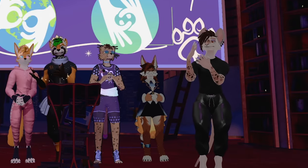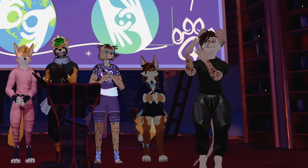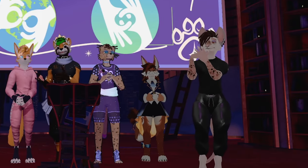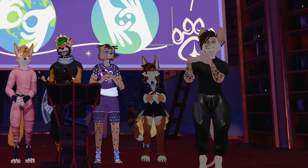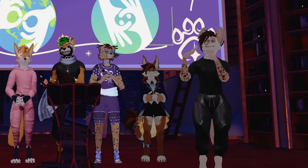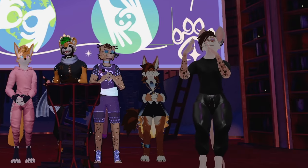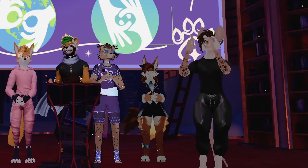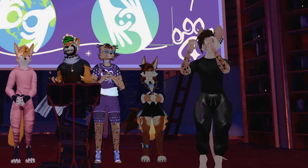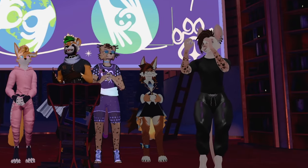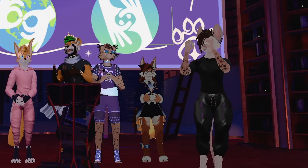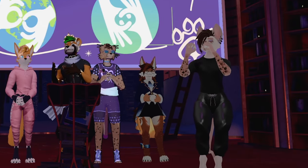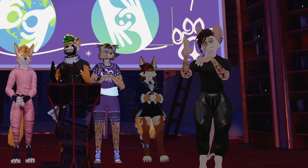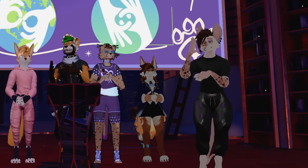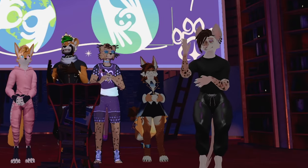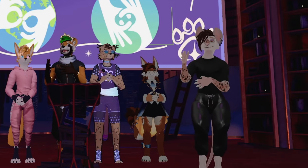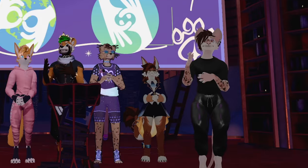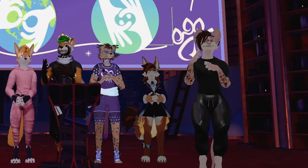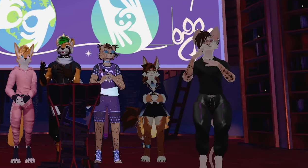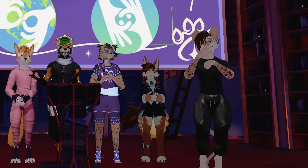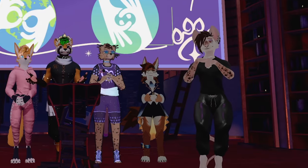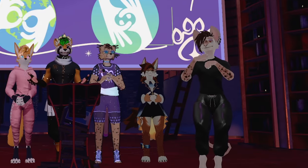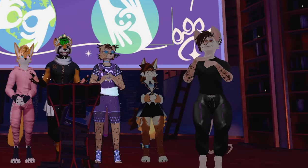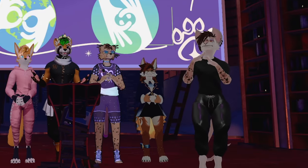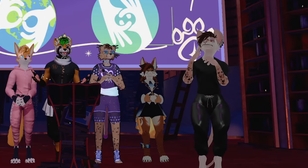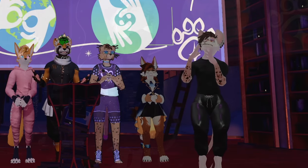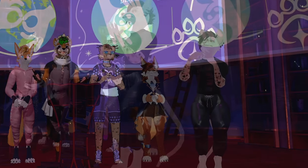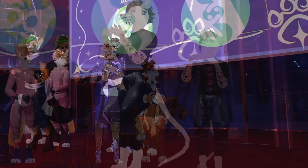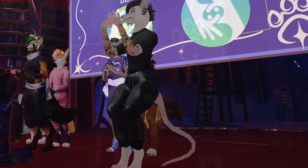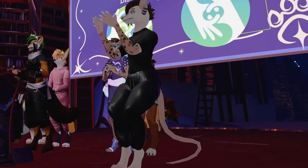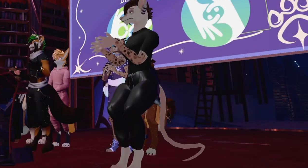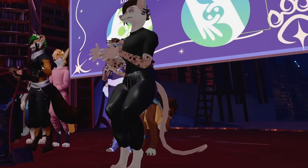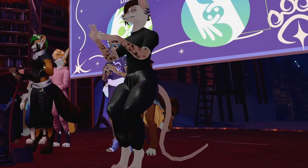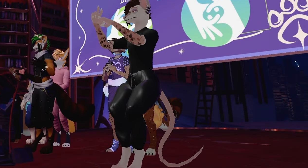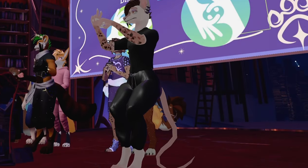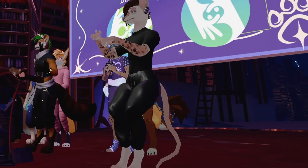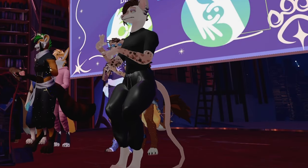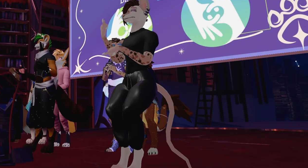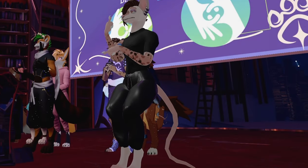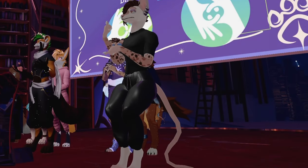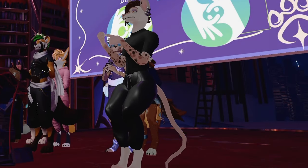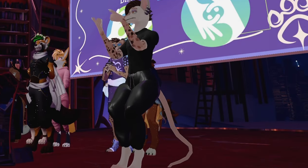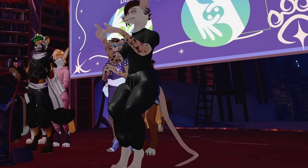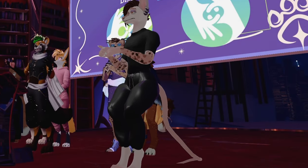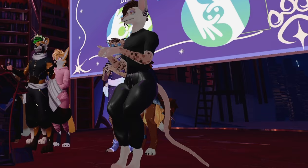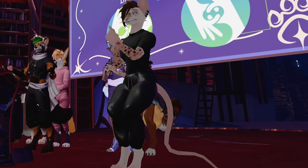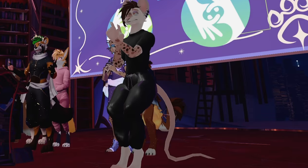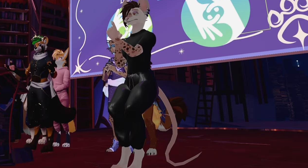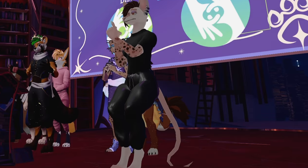basic beginner vocabulary that would be useful to know here if you run into anybody who uses sign language here at Furry Somna.